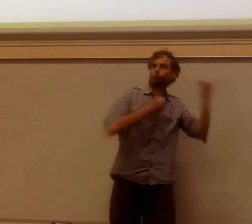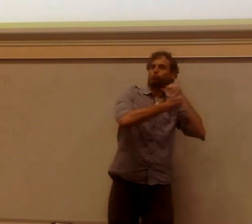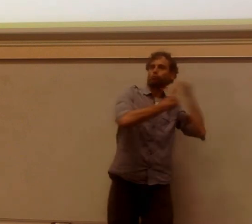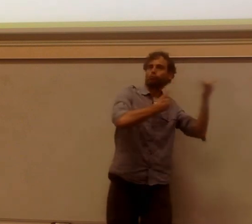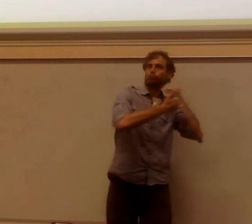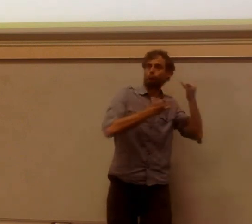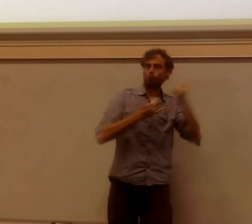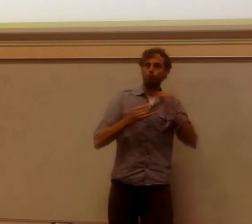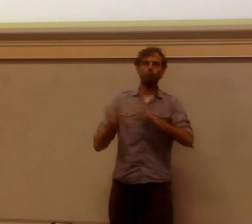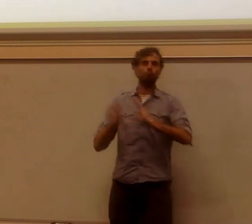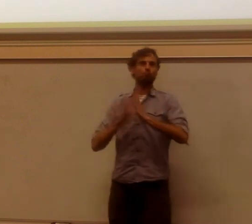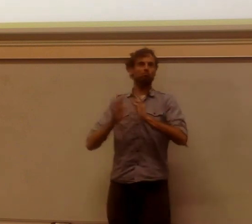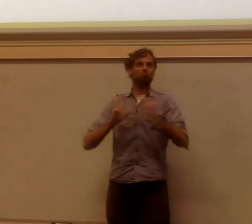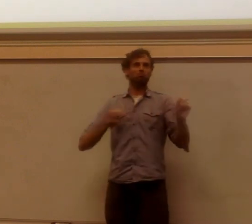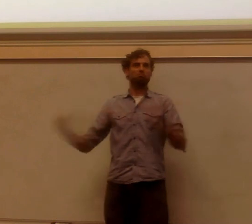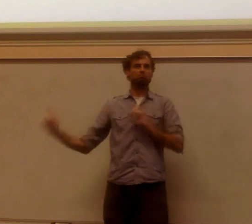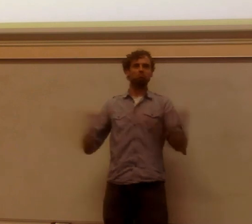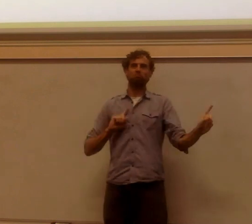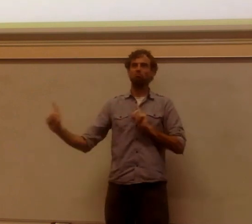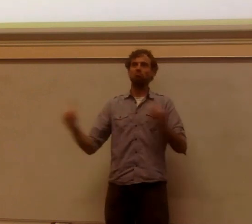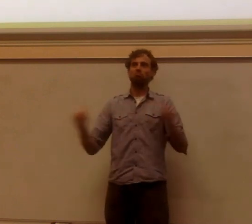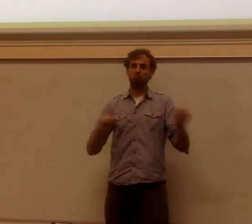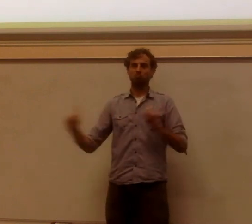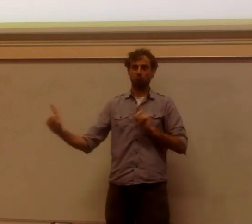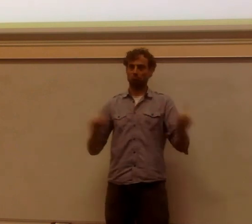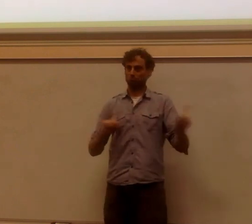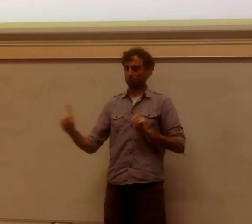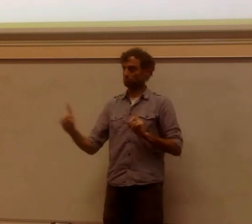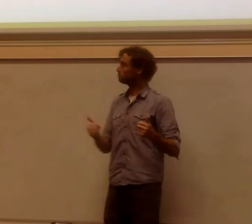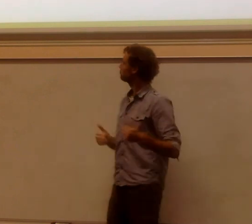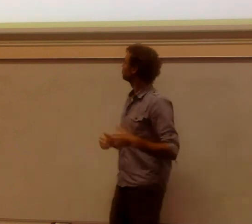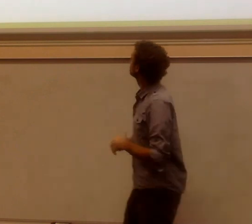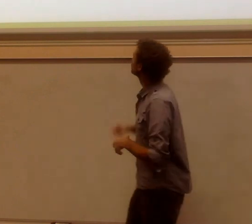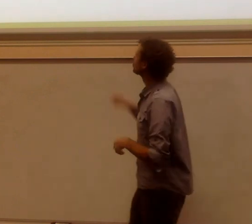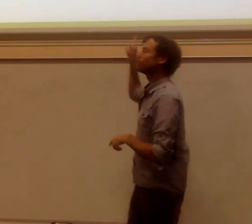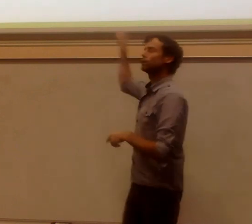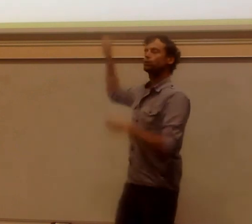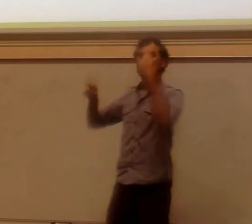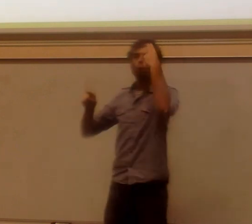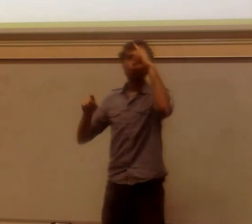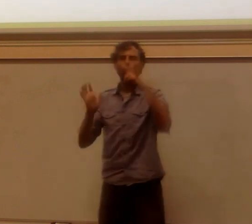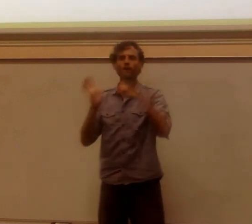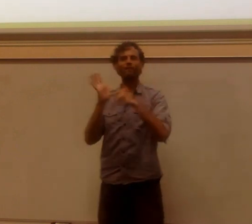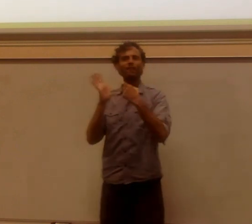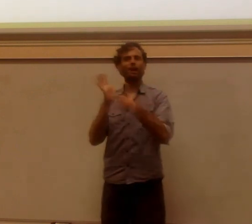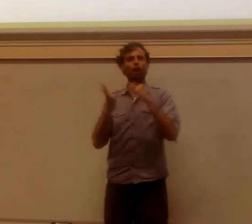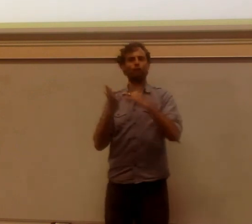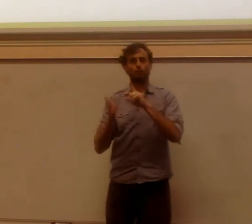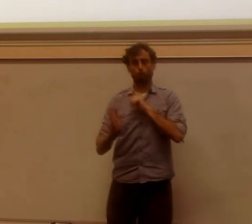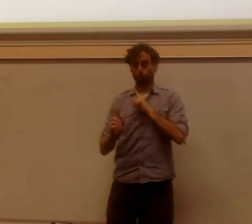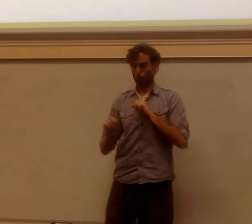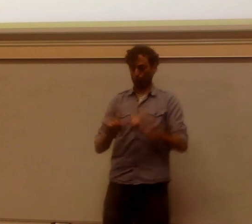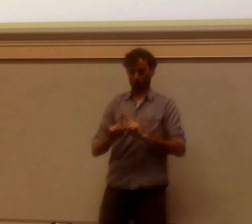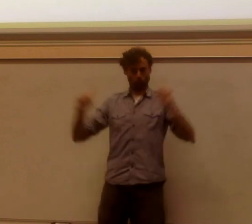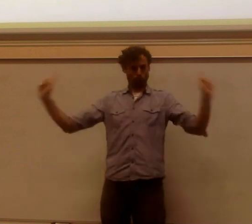who would then reproduce the message in spoken English, for example, to a hearing call receiver. So this is referred to as video